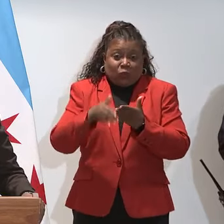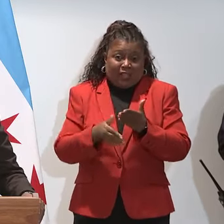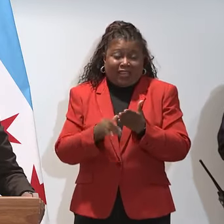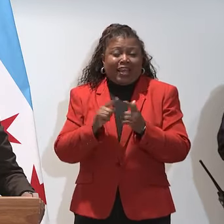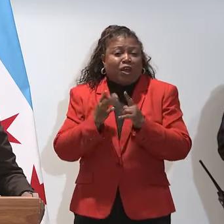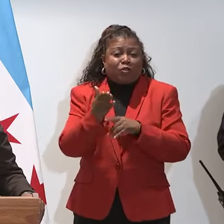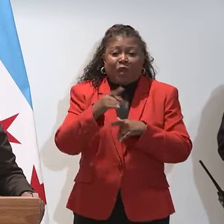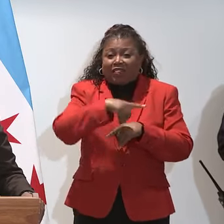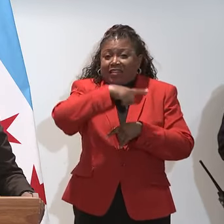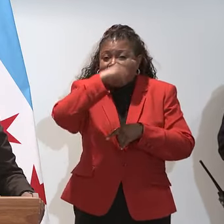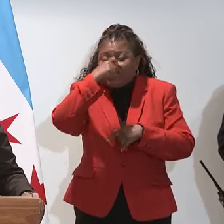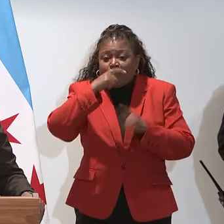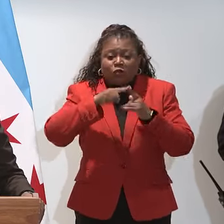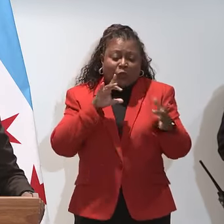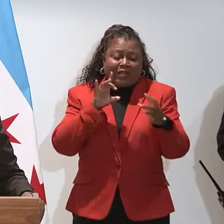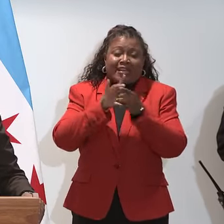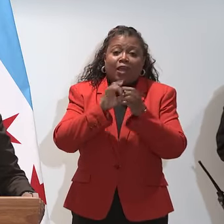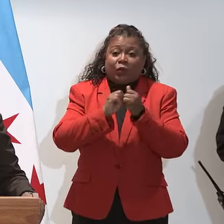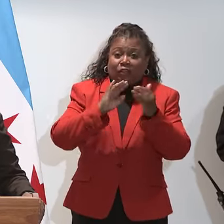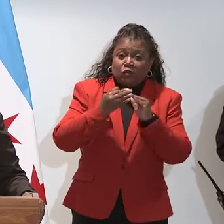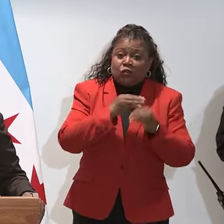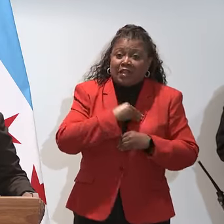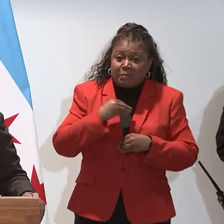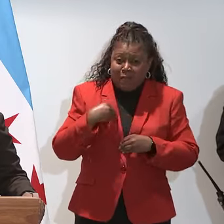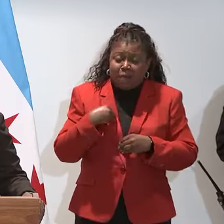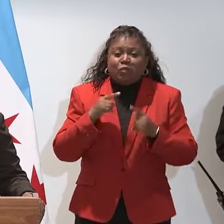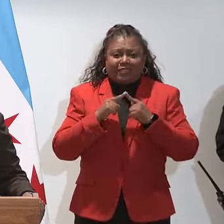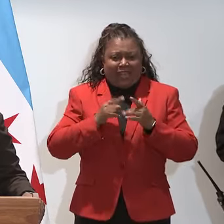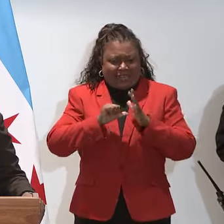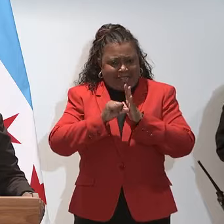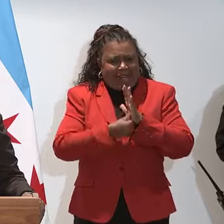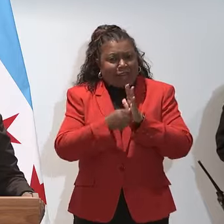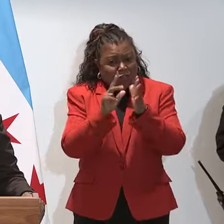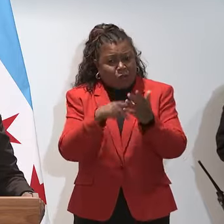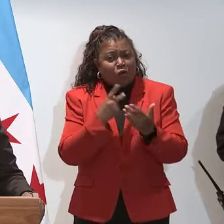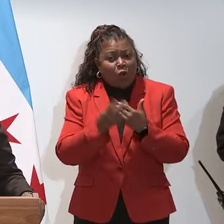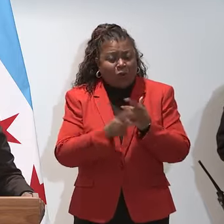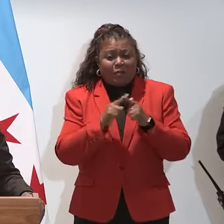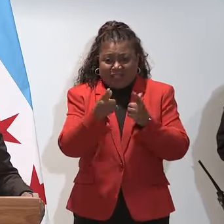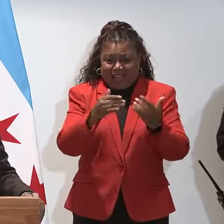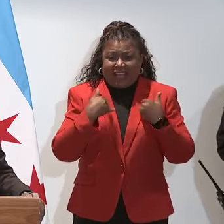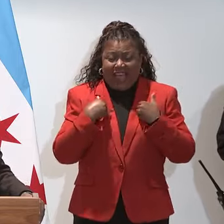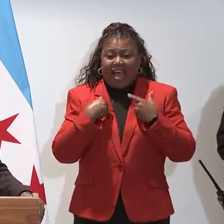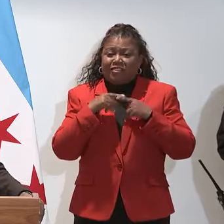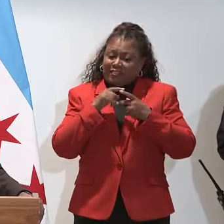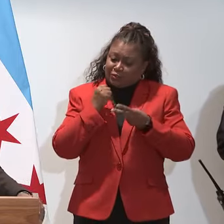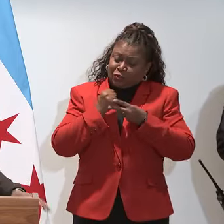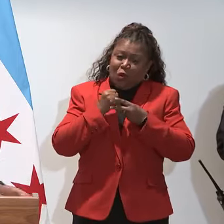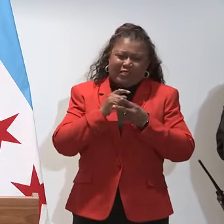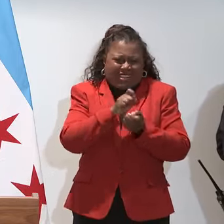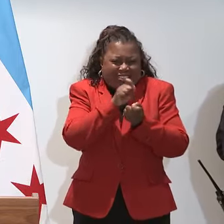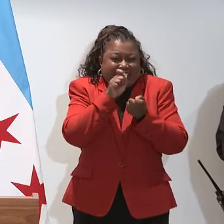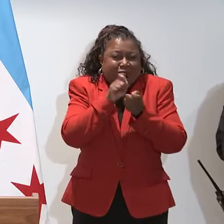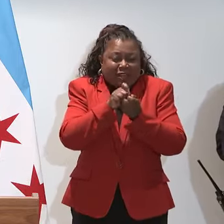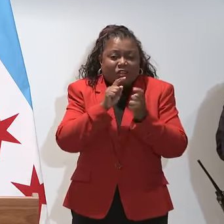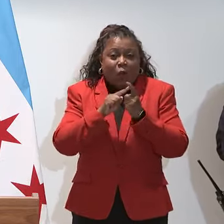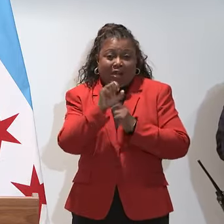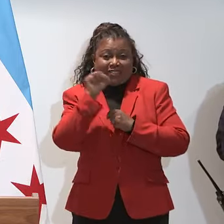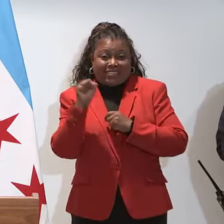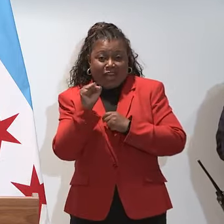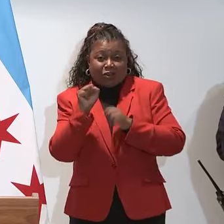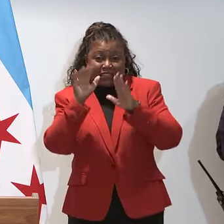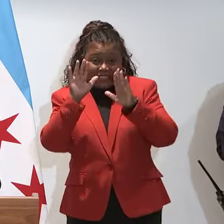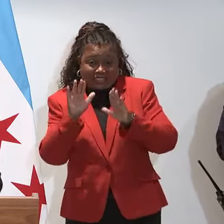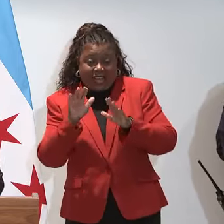and throughout the summer to connect with community members and highlight the programming that they have in store, especially on Saturdays